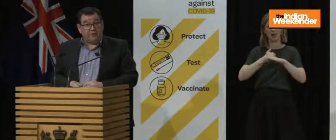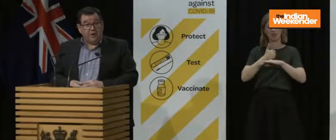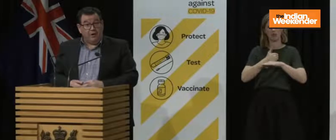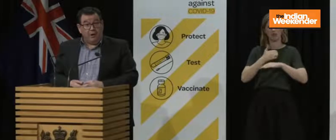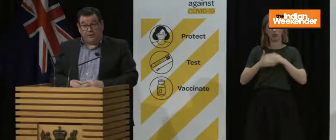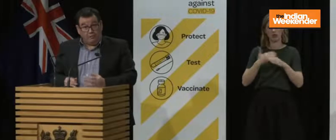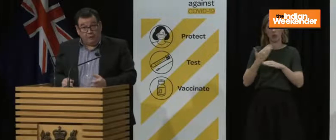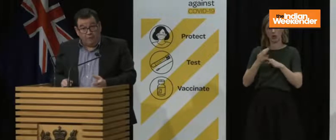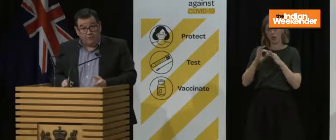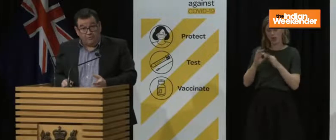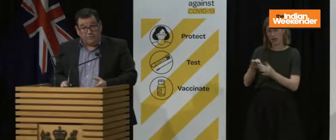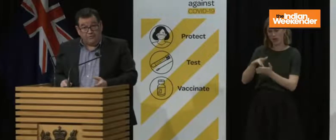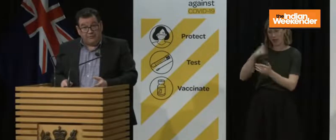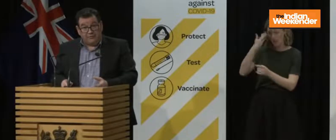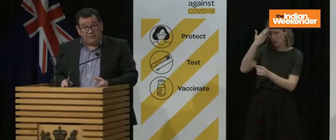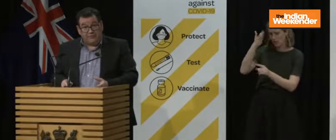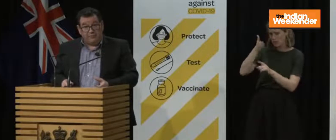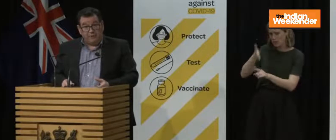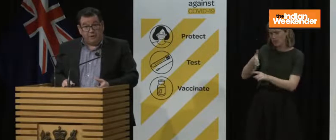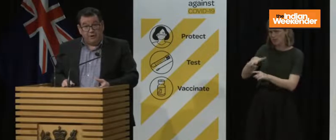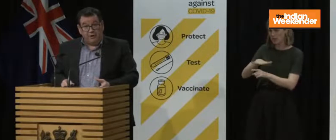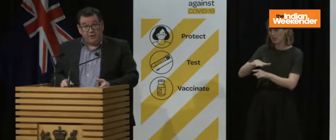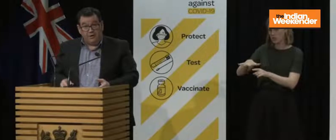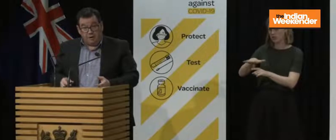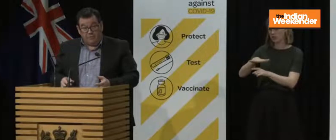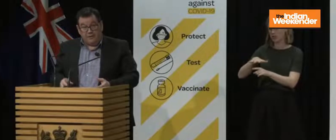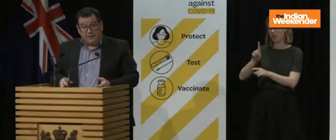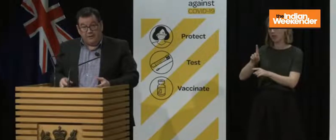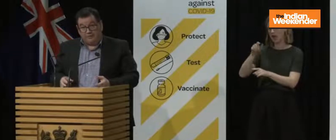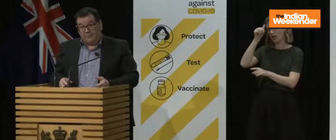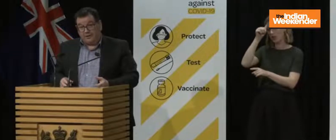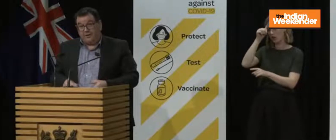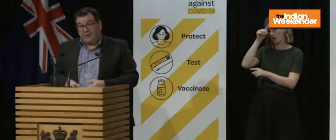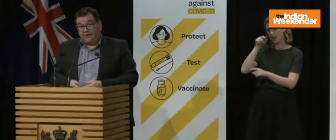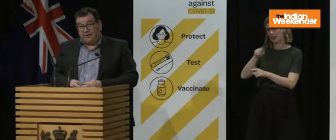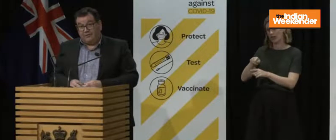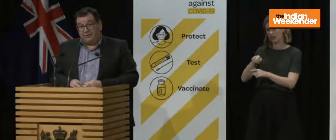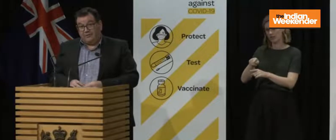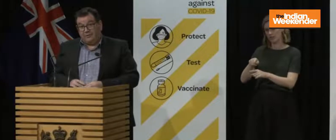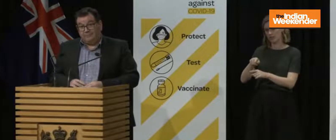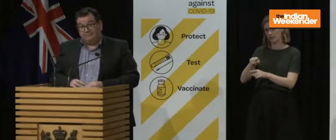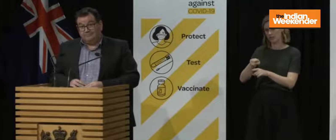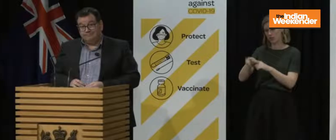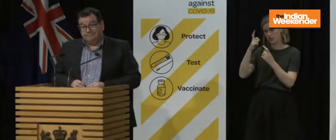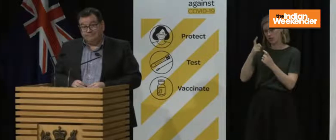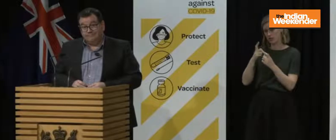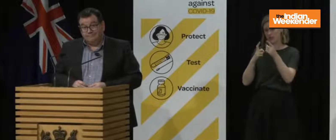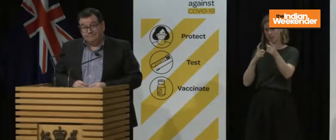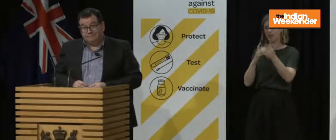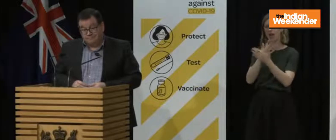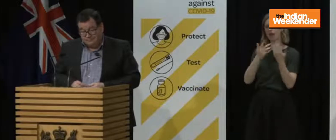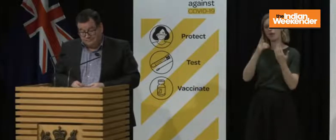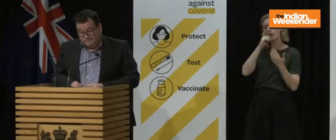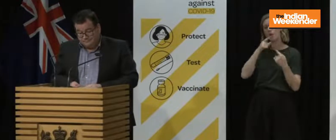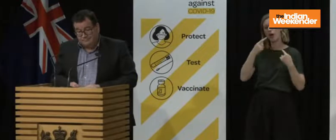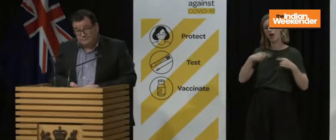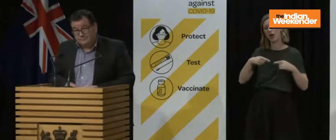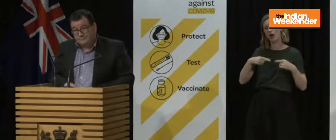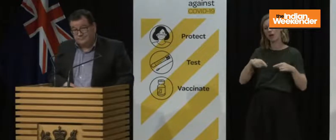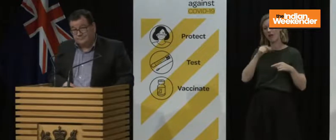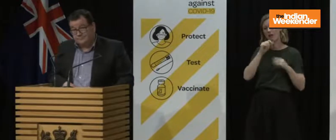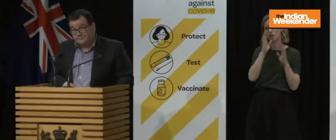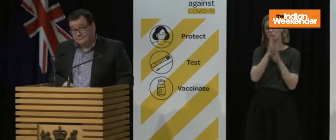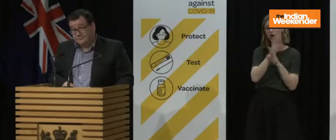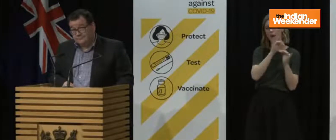centre. So I don't know the specifics of this, but I know that that is something that they take seriously. How many people are allowed at a